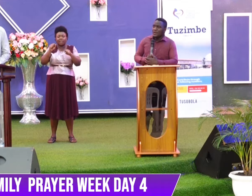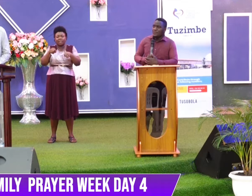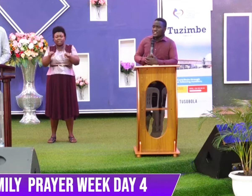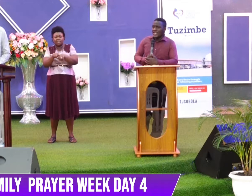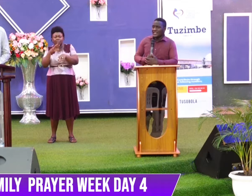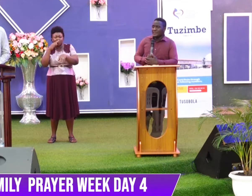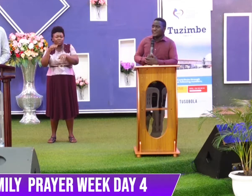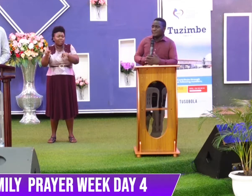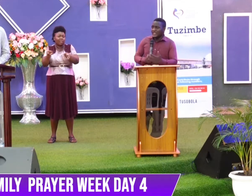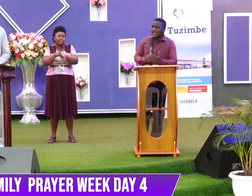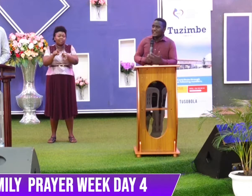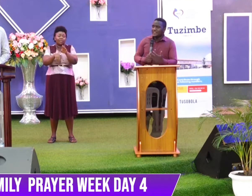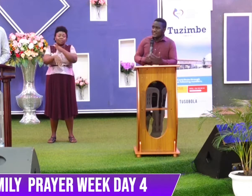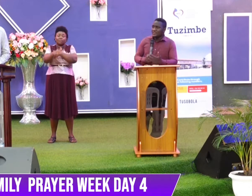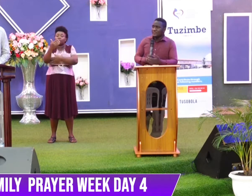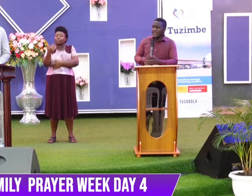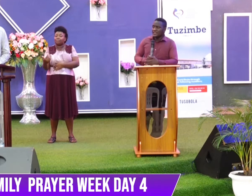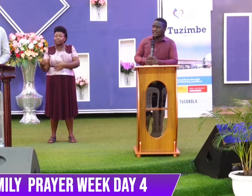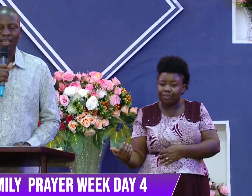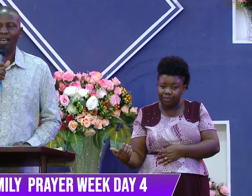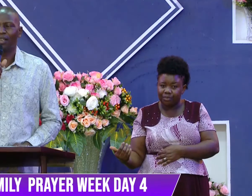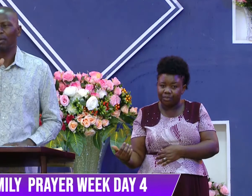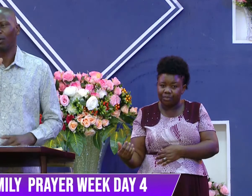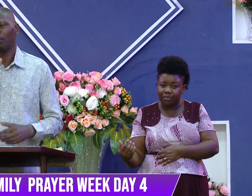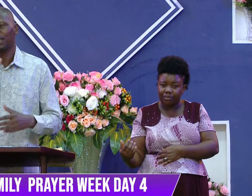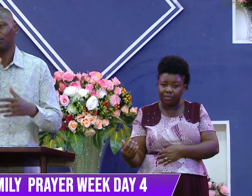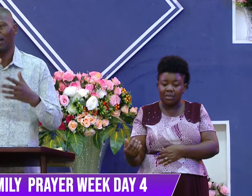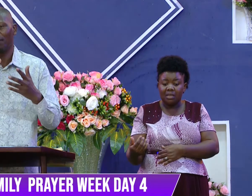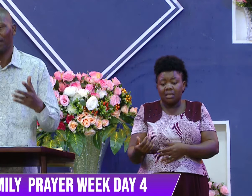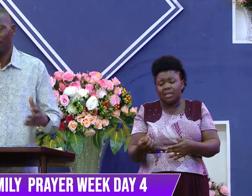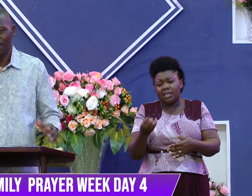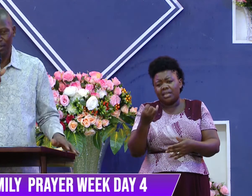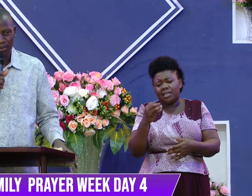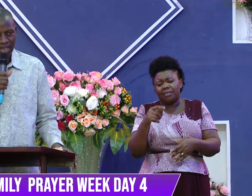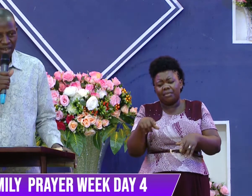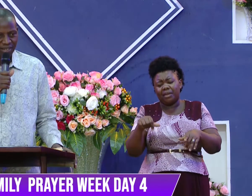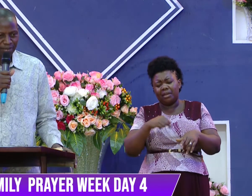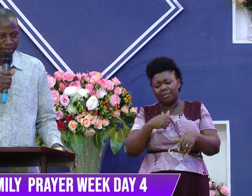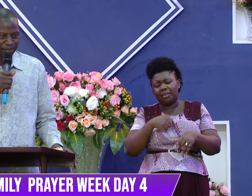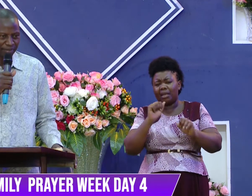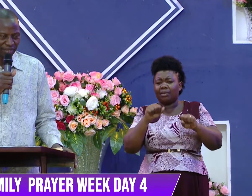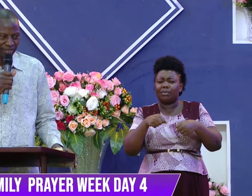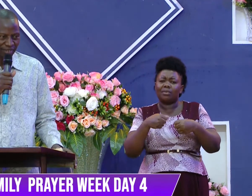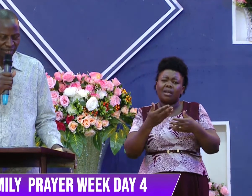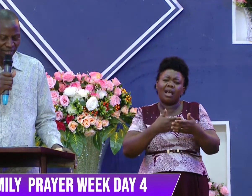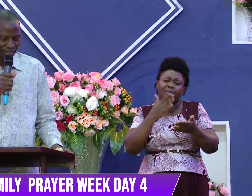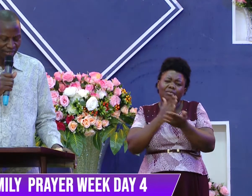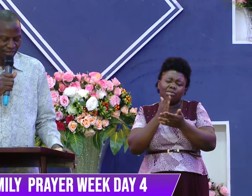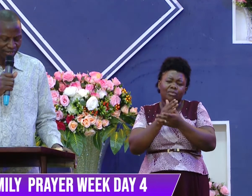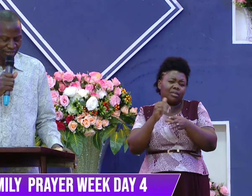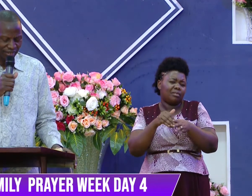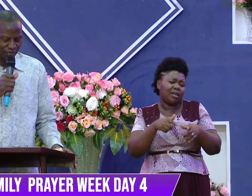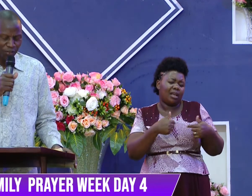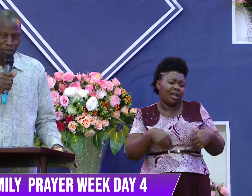How I wish I can speak like the sons of men. How I wish I'm honest like